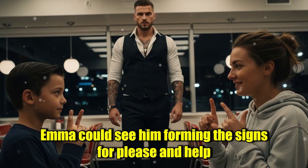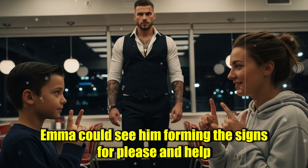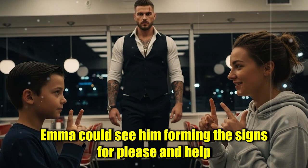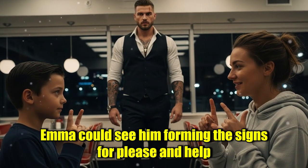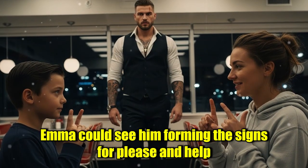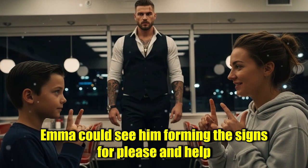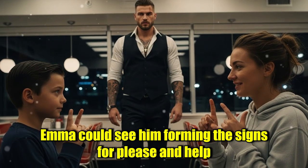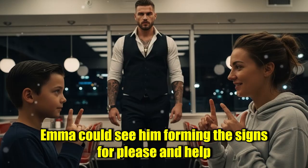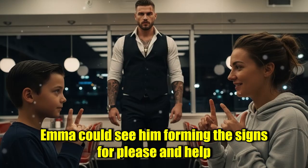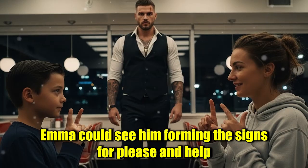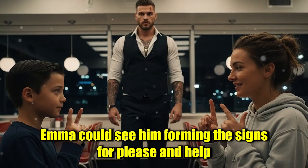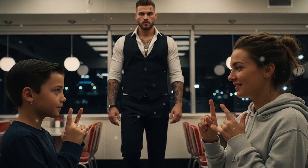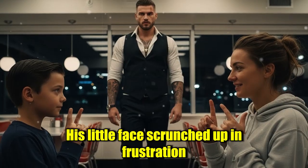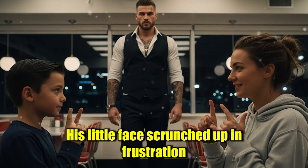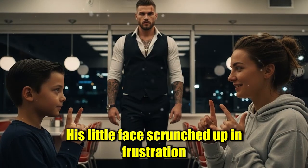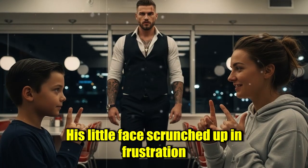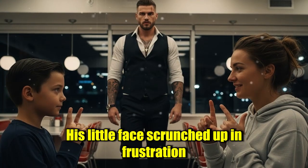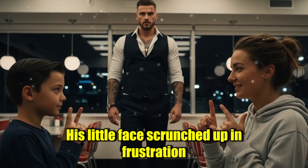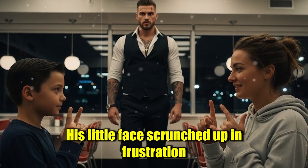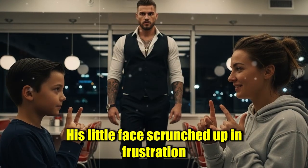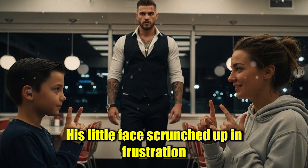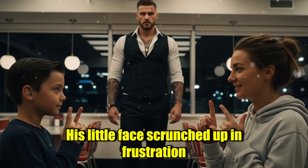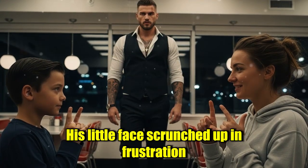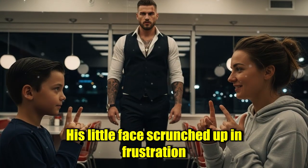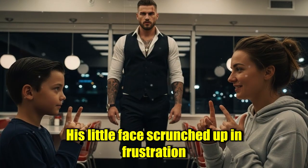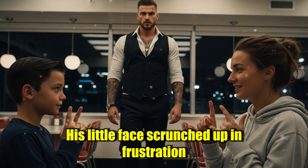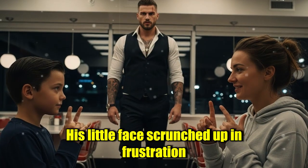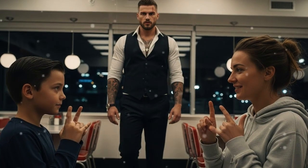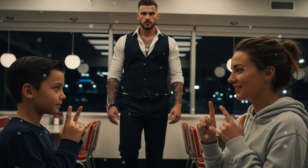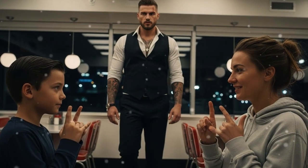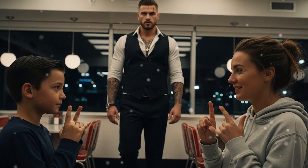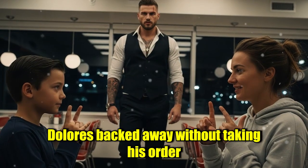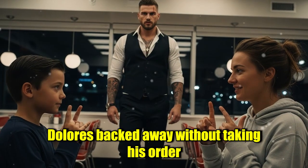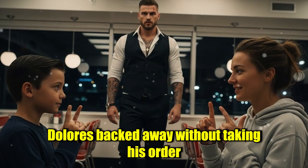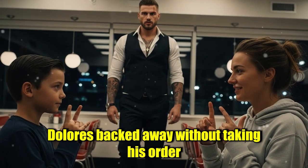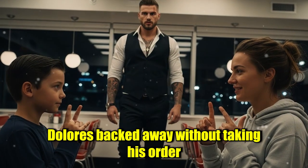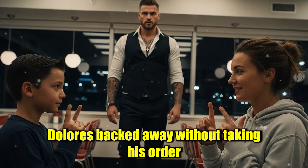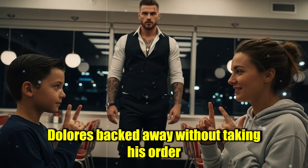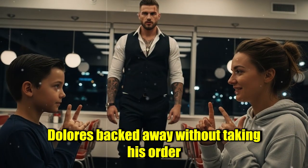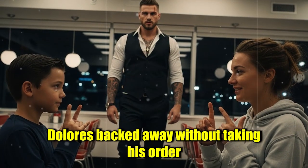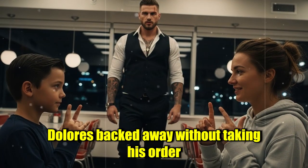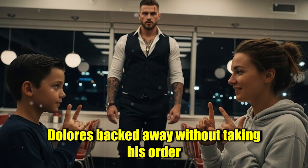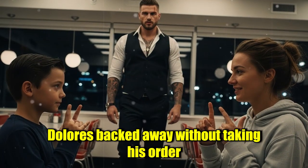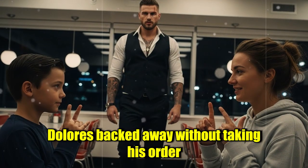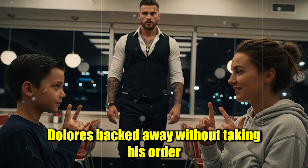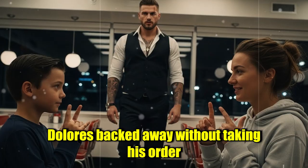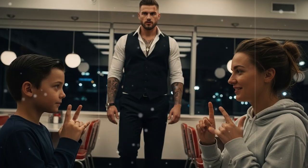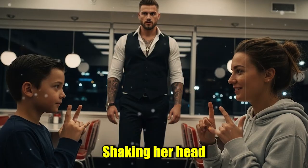for please and help, his little face scrunched up in frustration. Dolores backed away without taking his order,